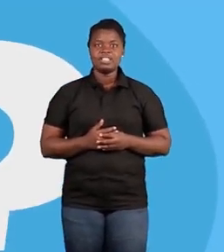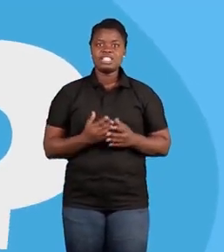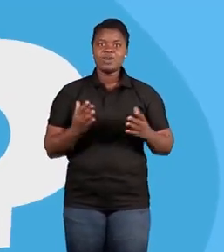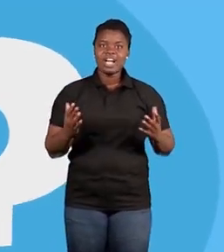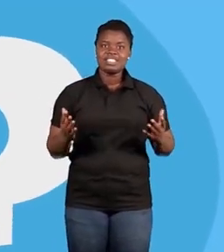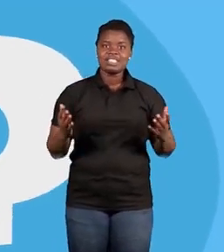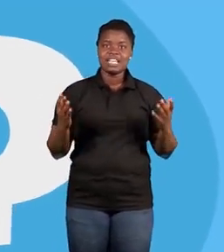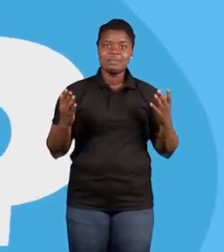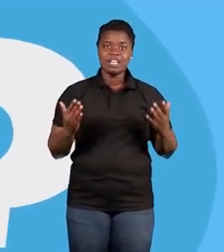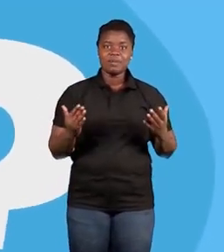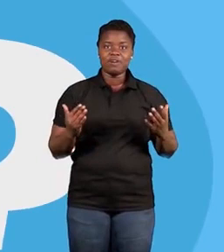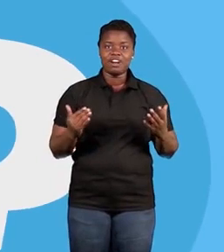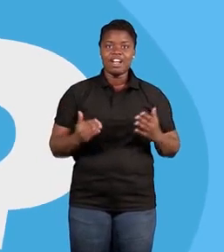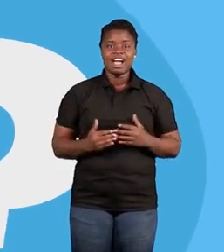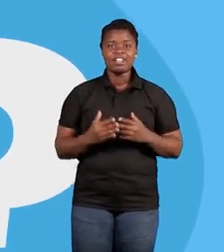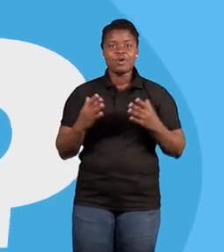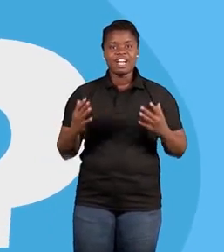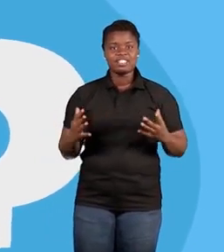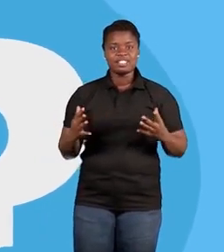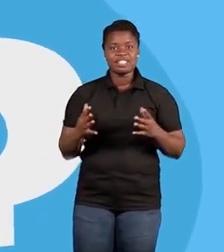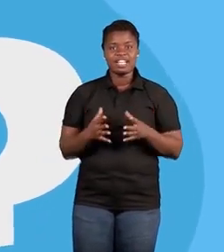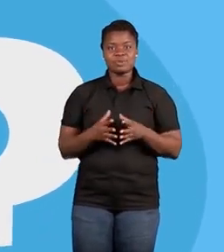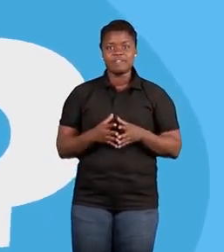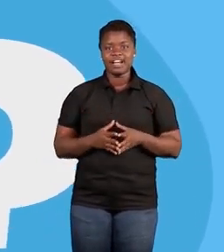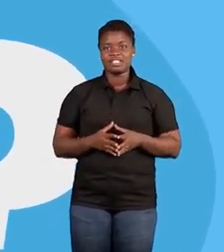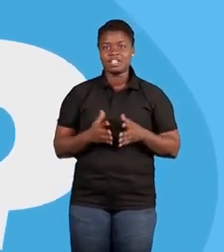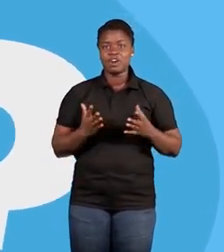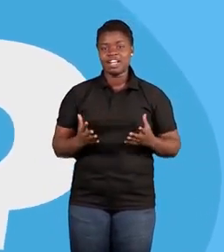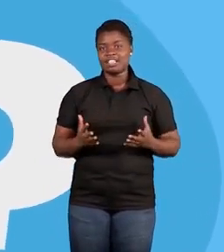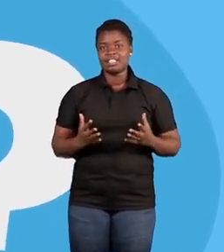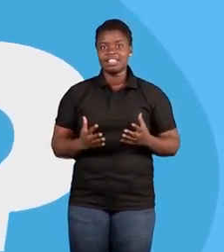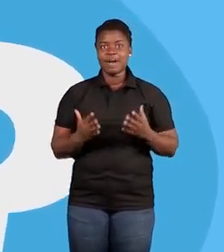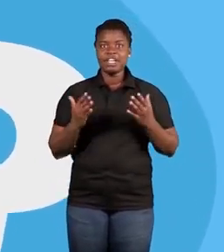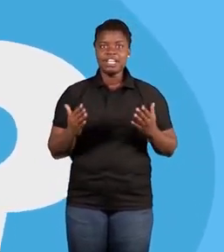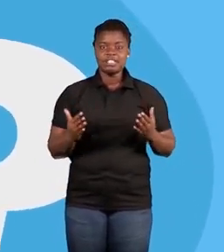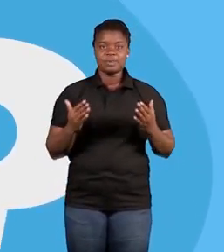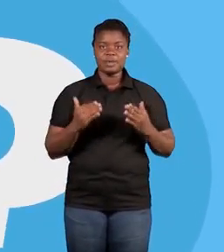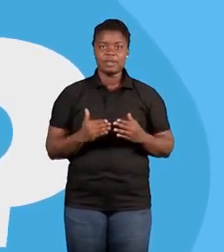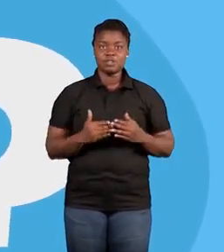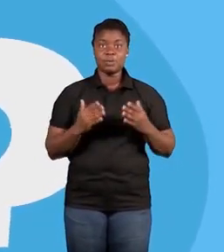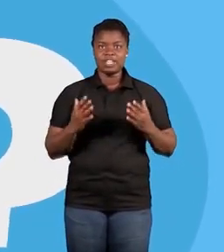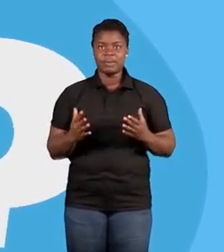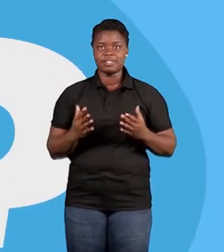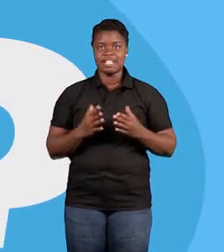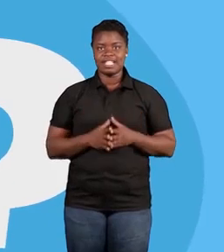These questions and many more are the questions science provides the knowledge that we need to be able to answer